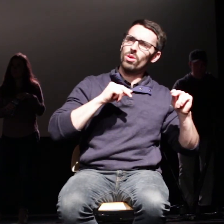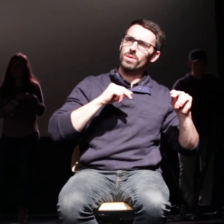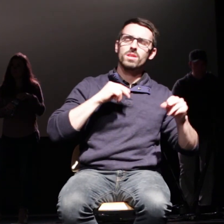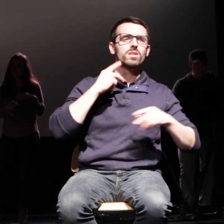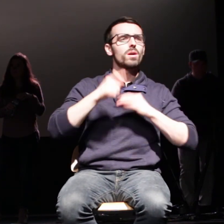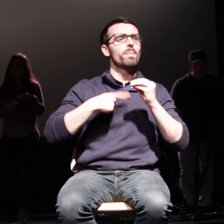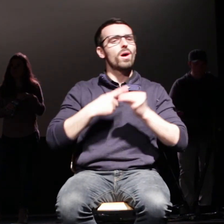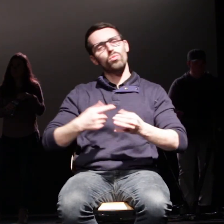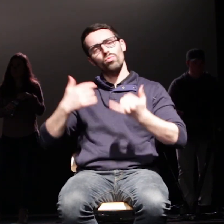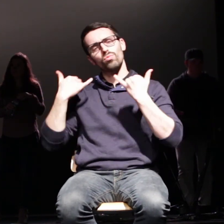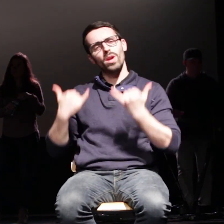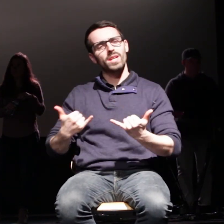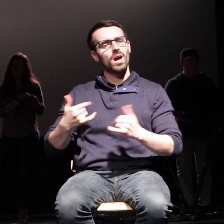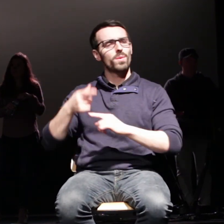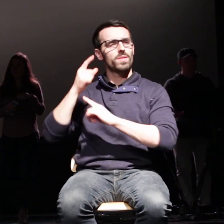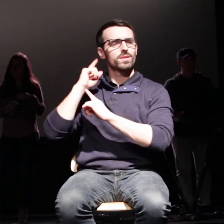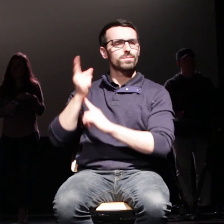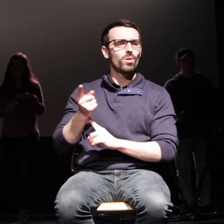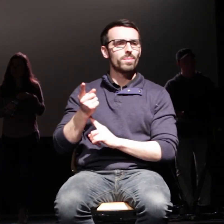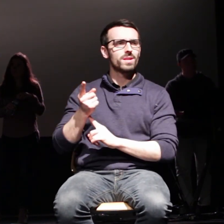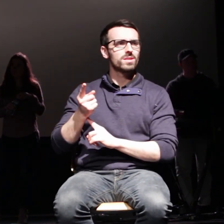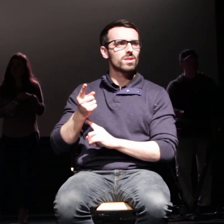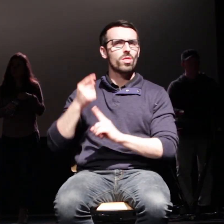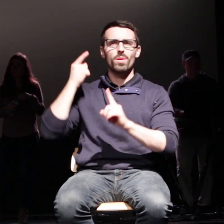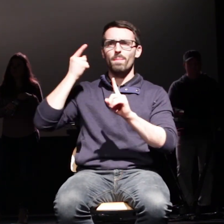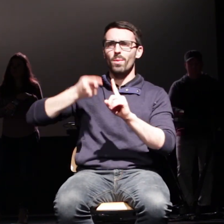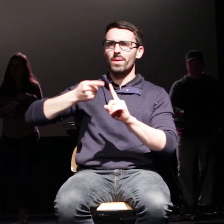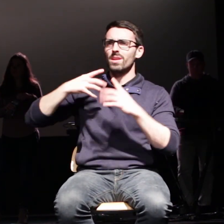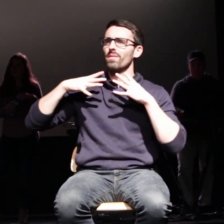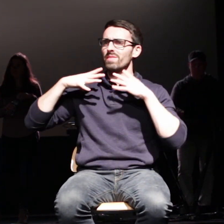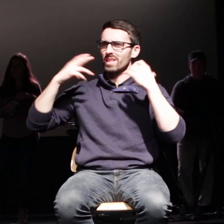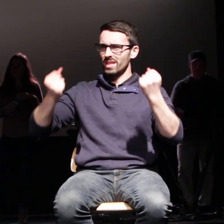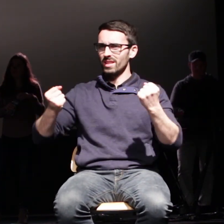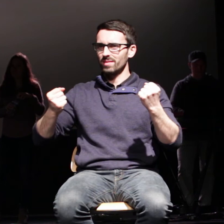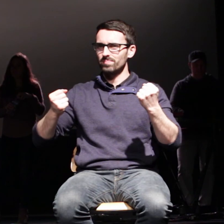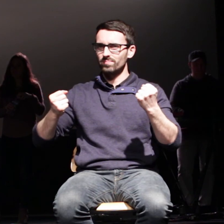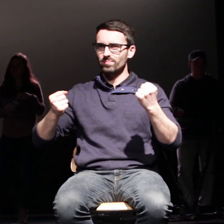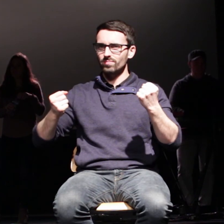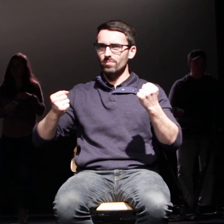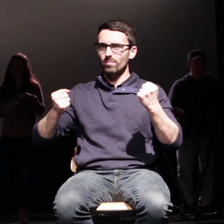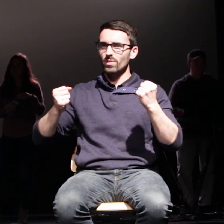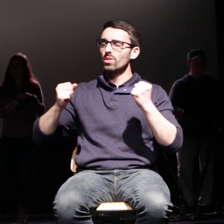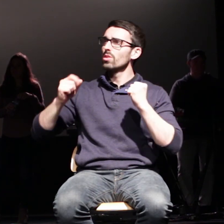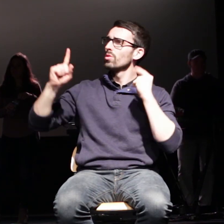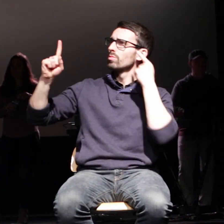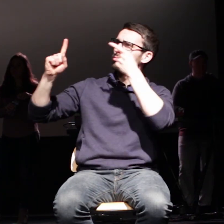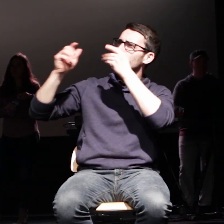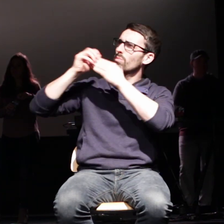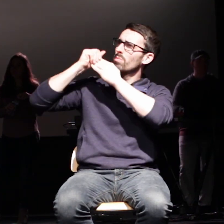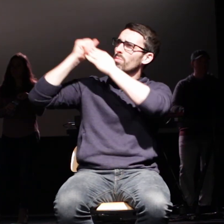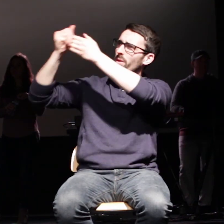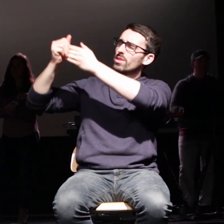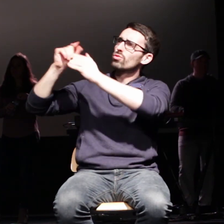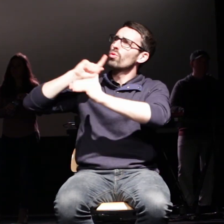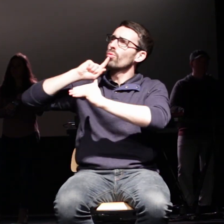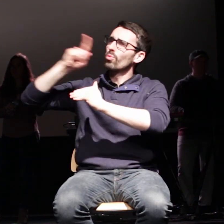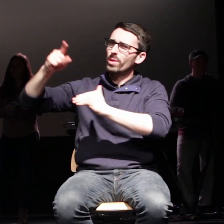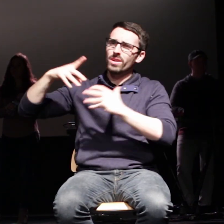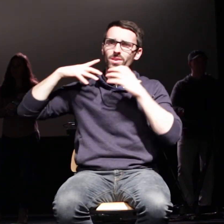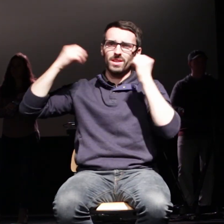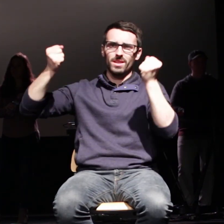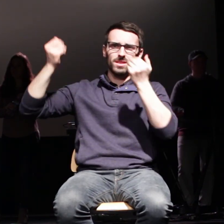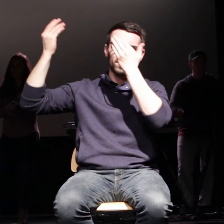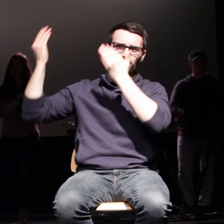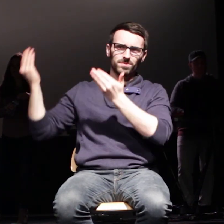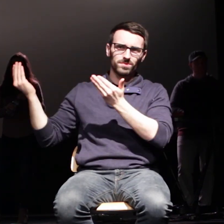now. That's the point of healing. Healing is to point us toward the real healing. So the